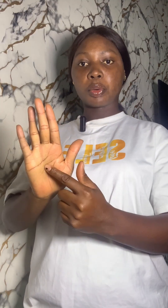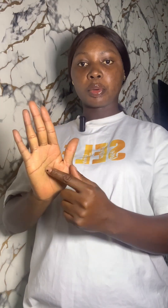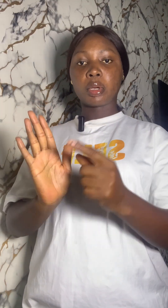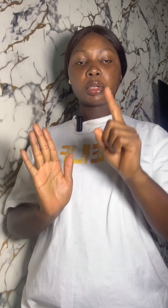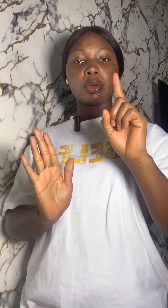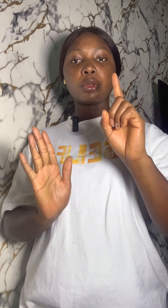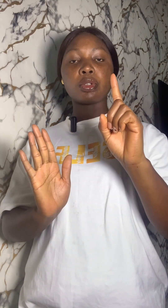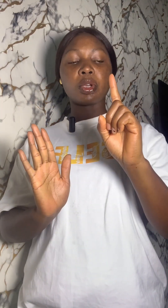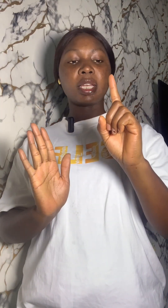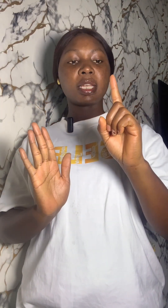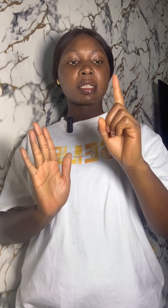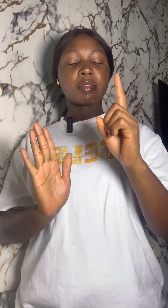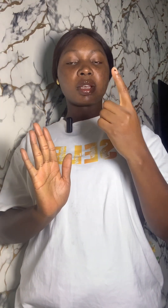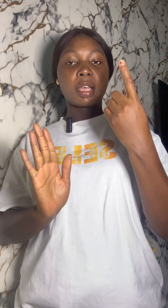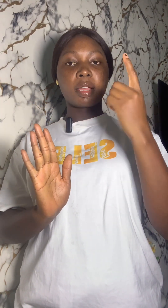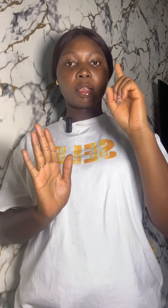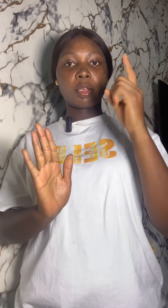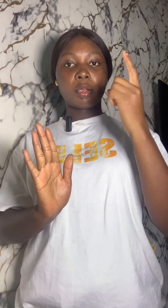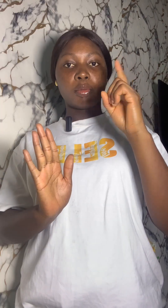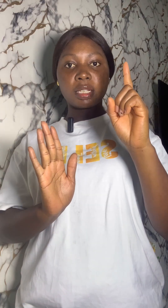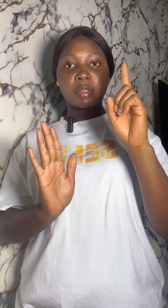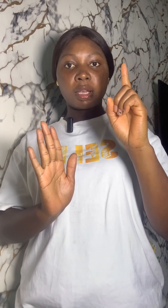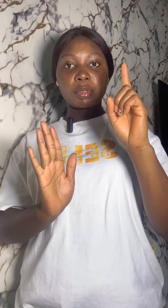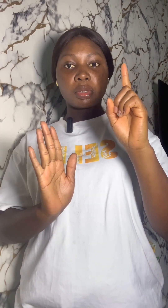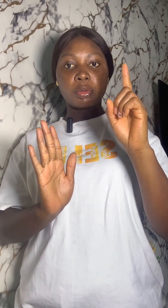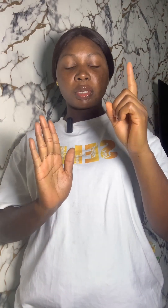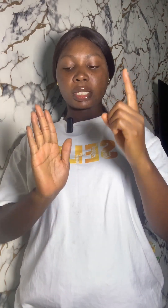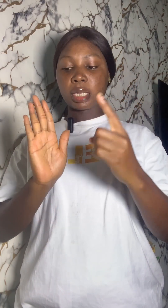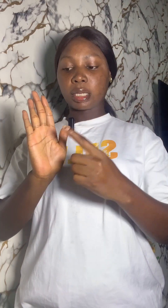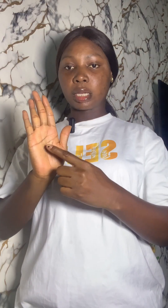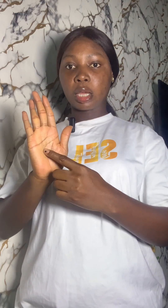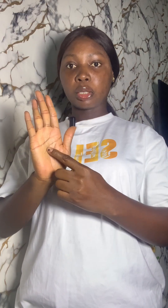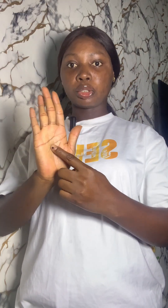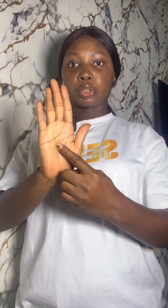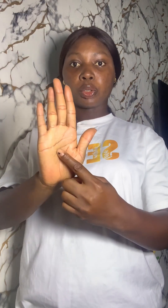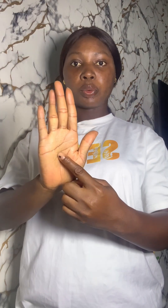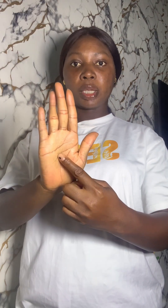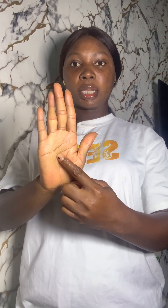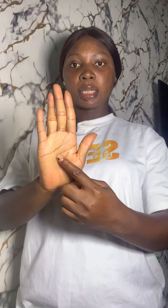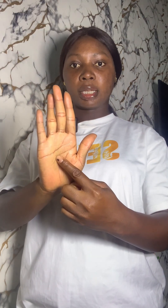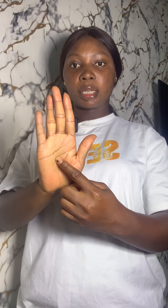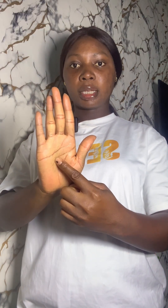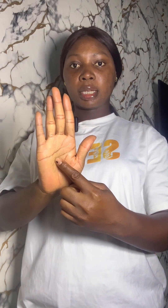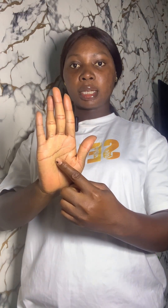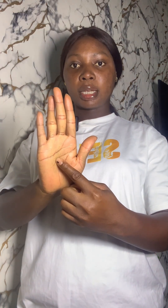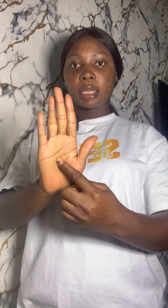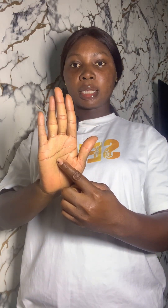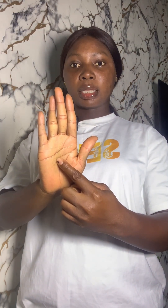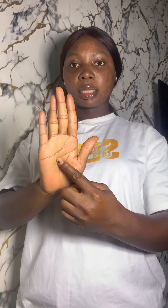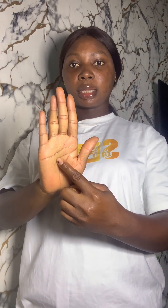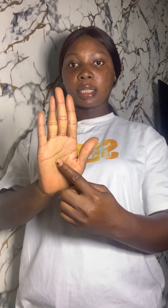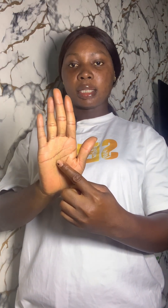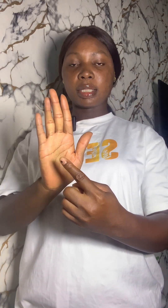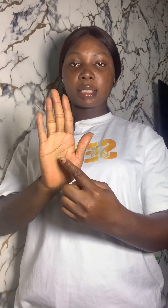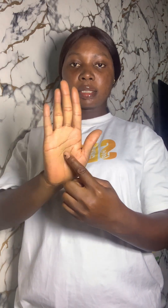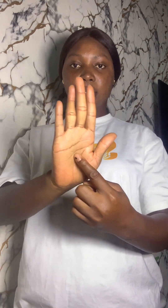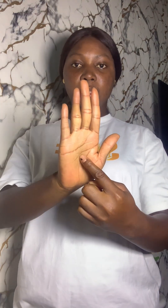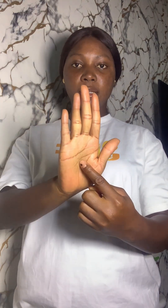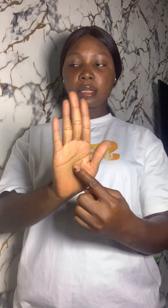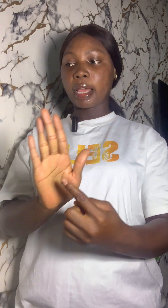show. You use your index finger with your dominant hand, showing these, like